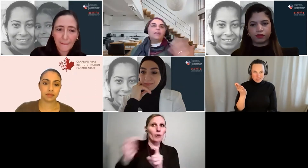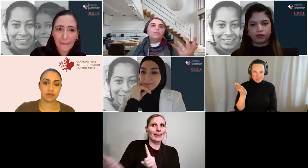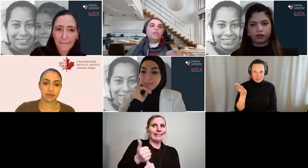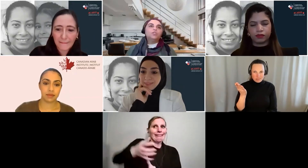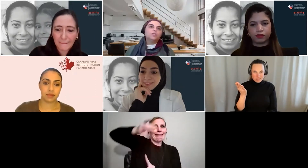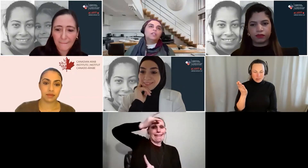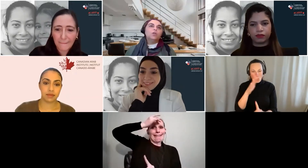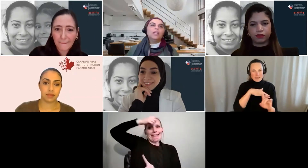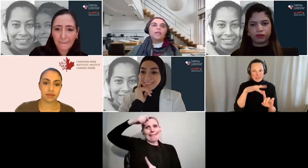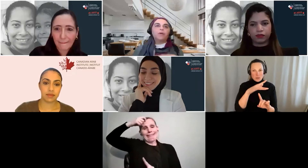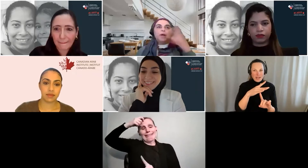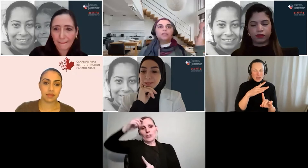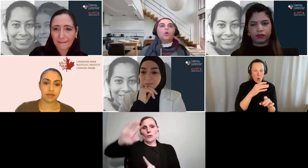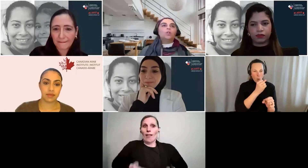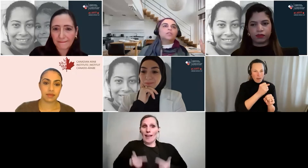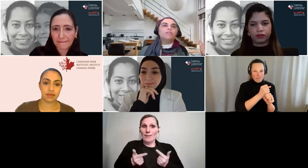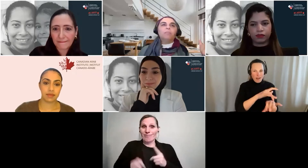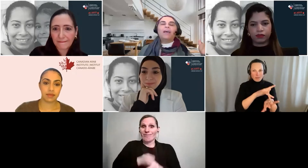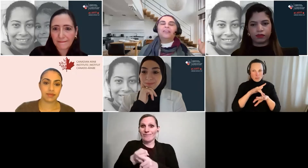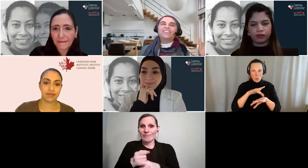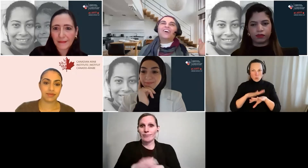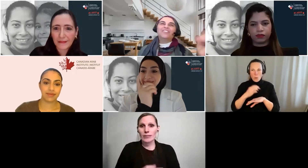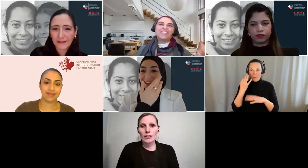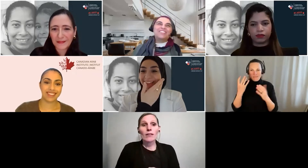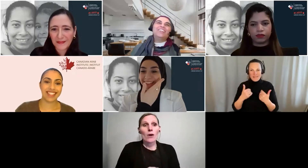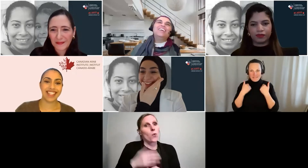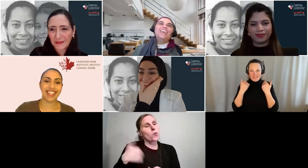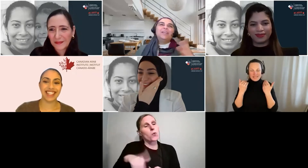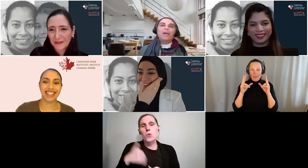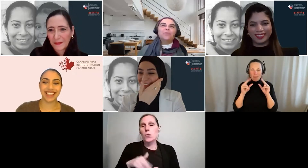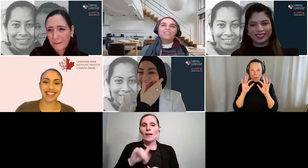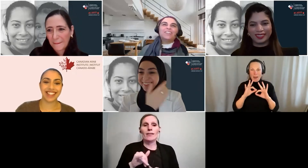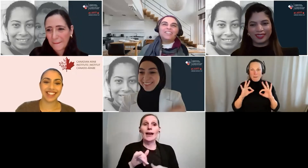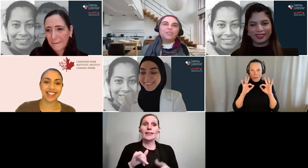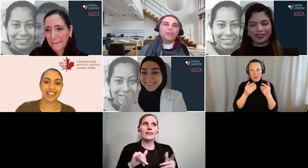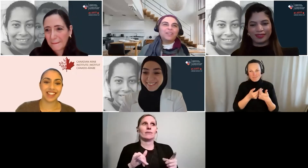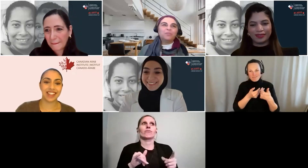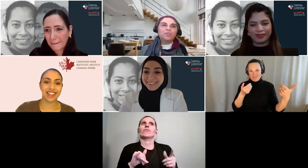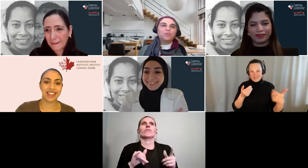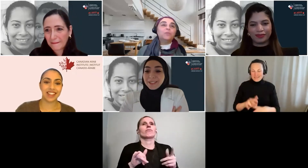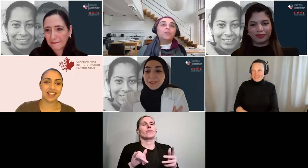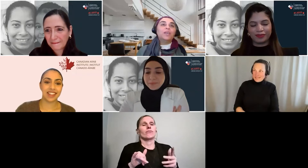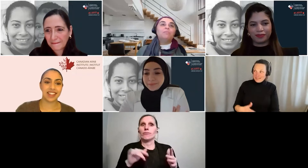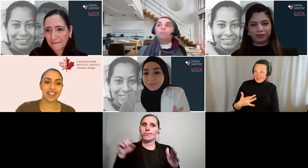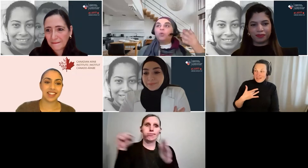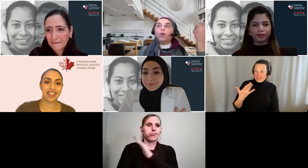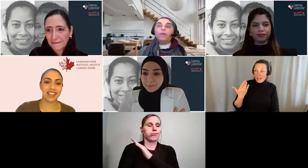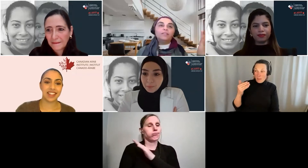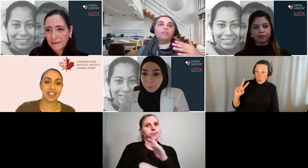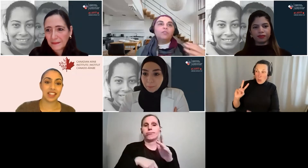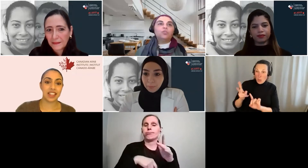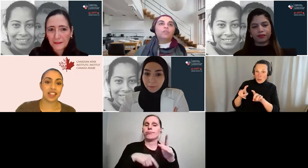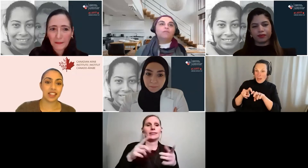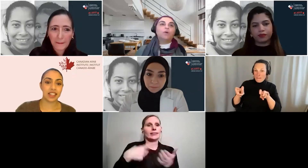I think what you just said, Lola, requires a whole different panel and conversation. In my world, at least, when it comes to